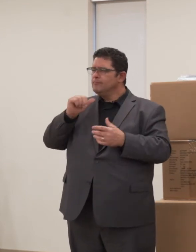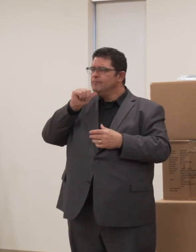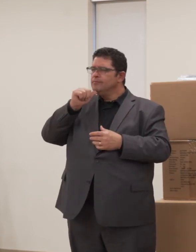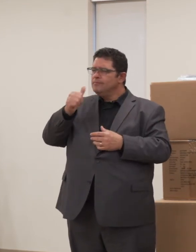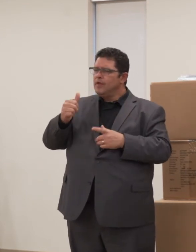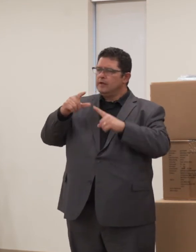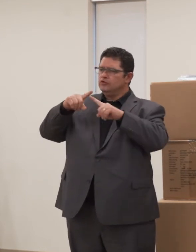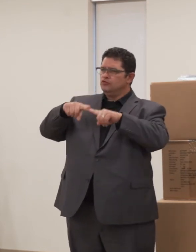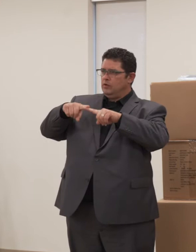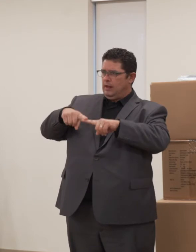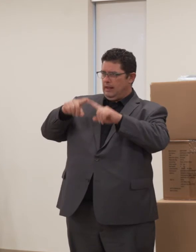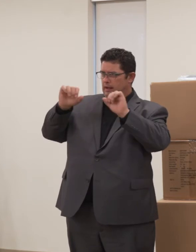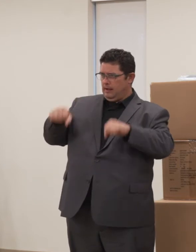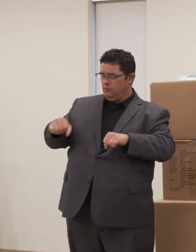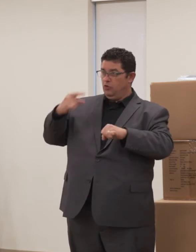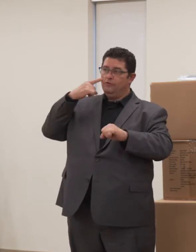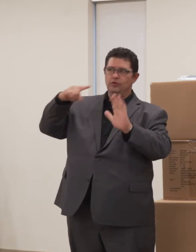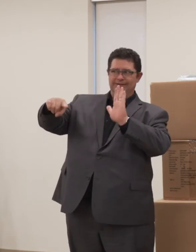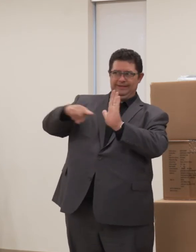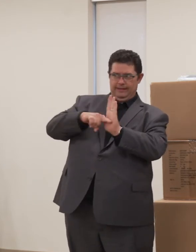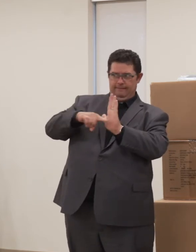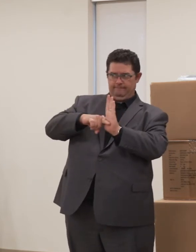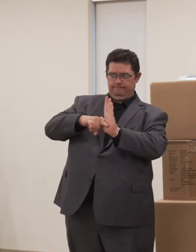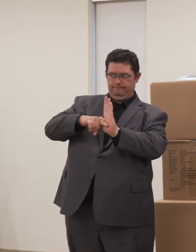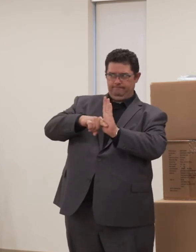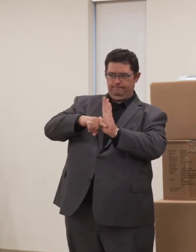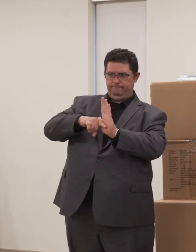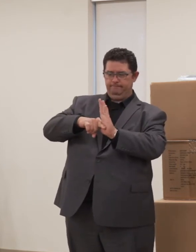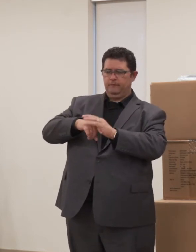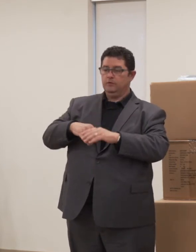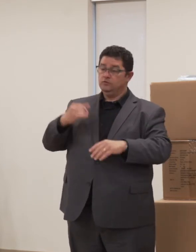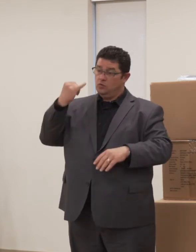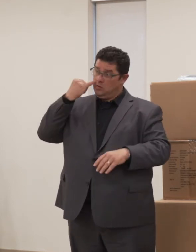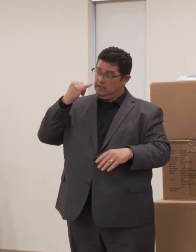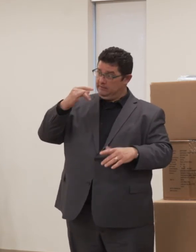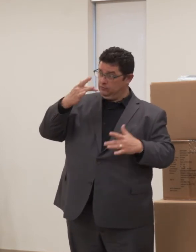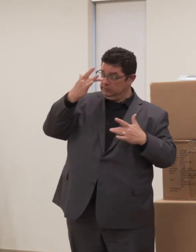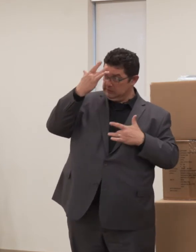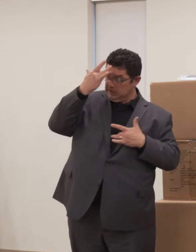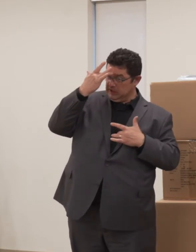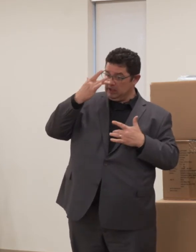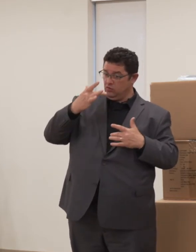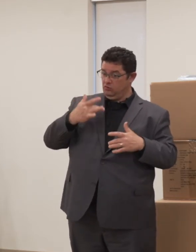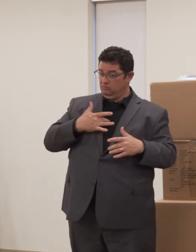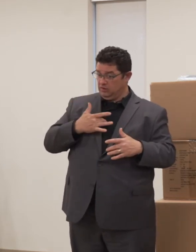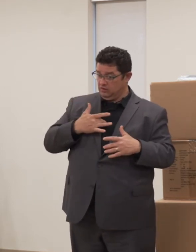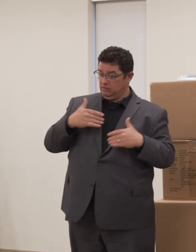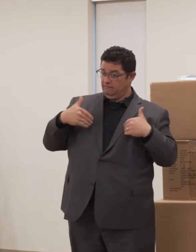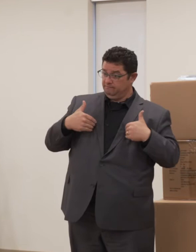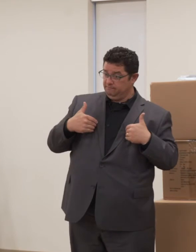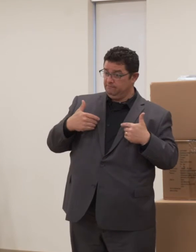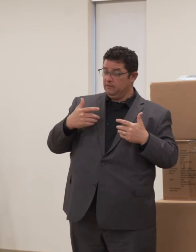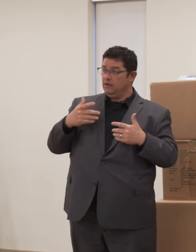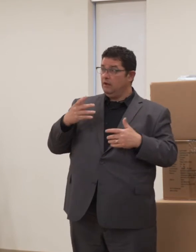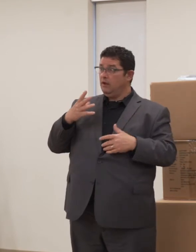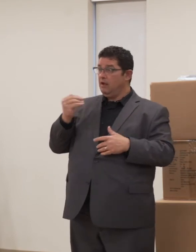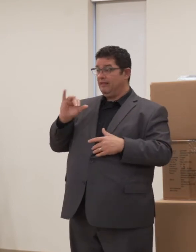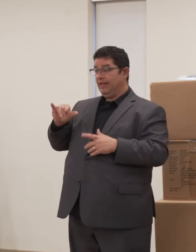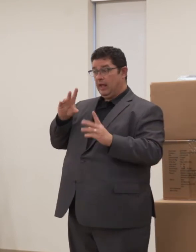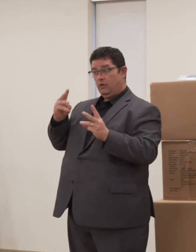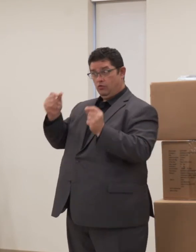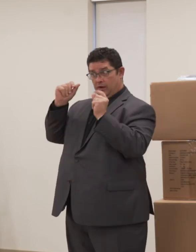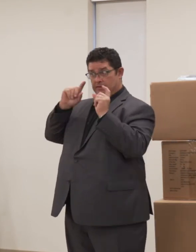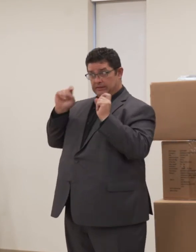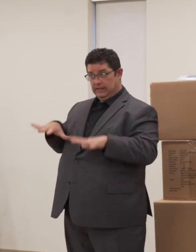be as reliable for a negative result. And so if you're sick or symptomatic and you get a negative result from one of those rapid tests, you